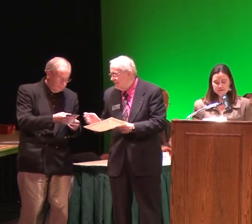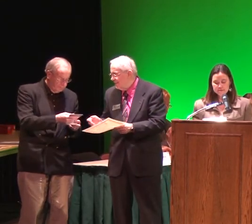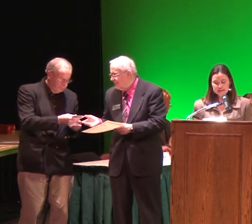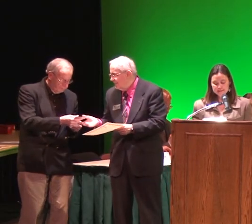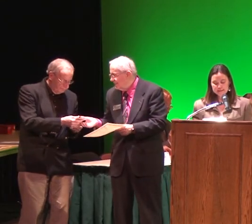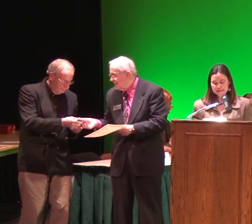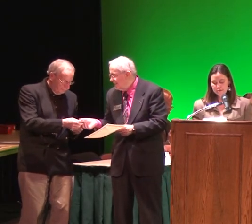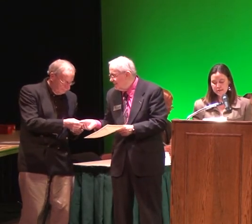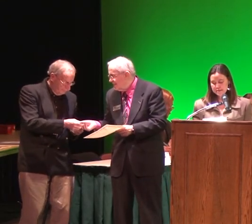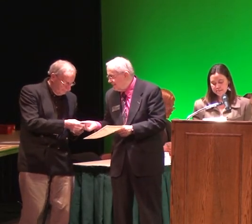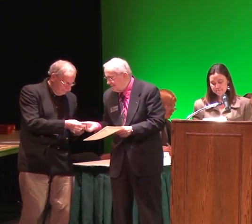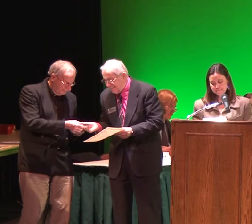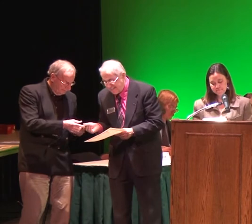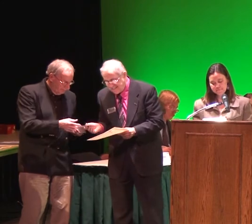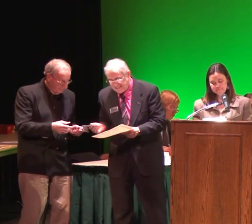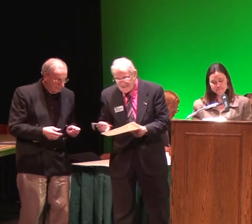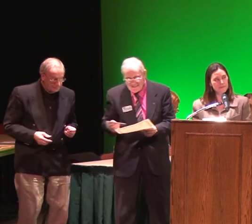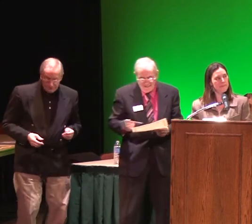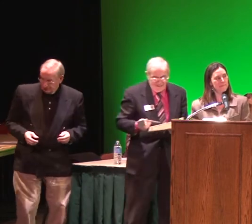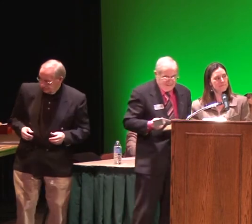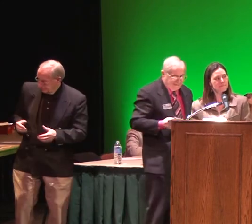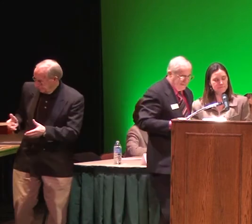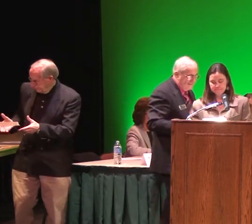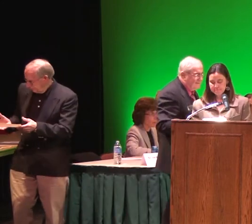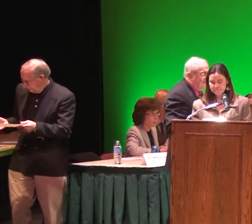Comparing electrolytes and liquids.